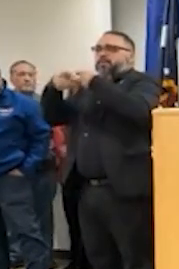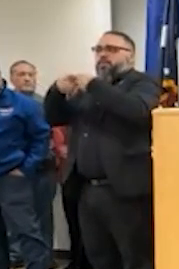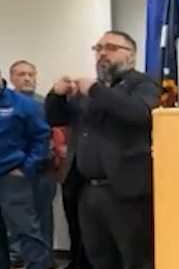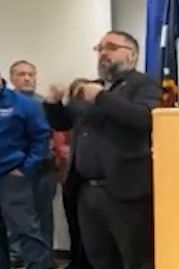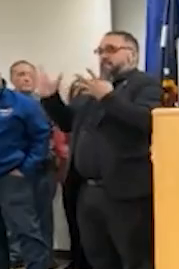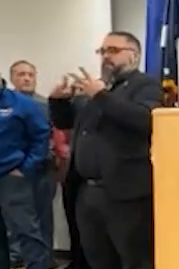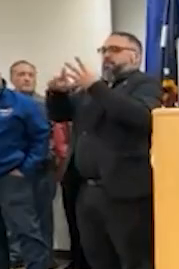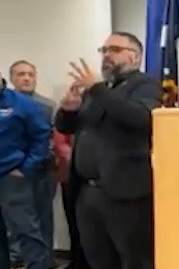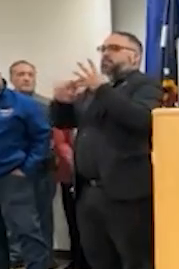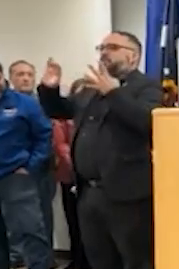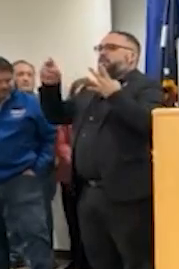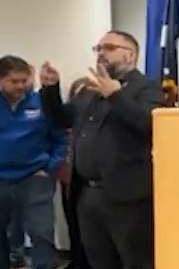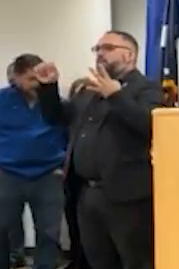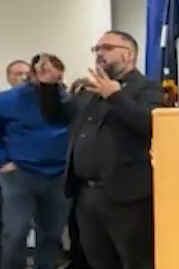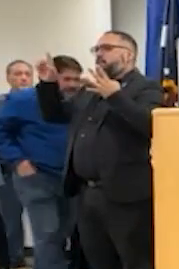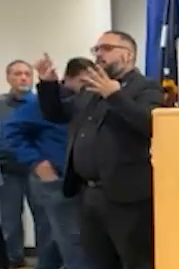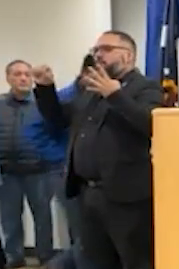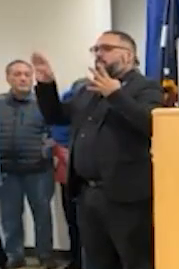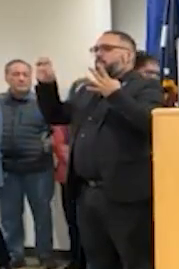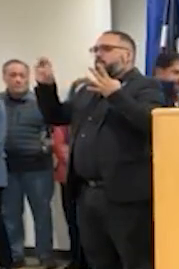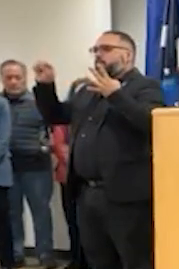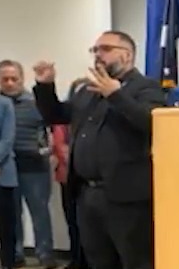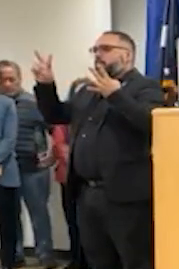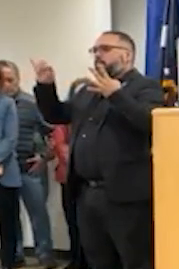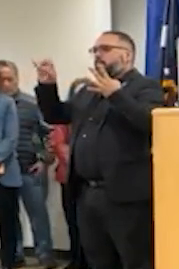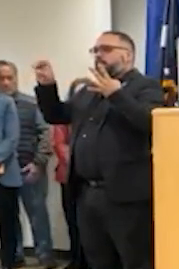Charles Benavides with TxDOT. Rudy?